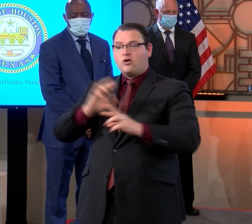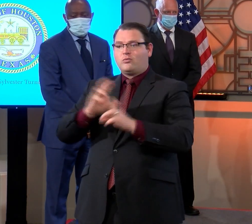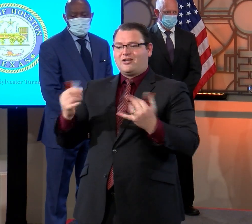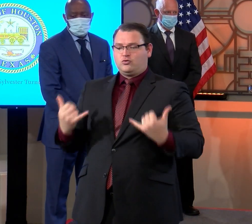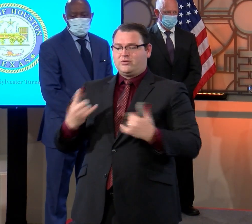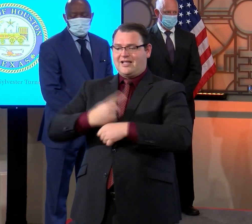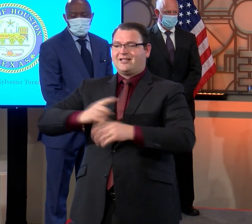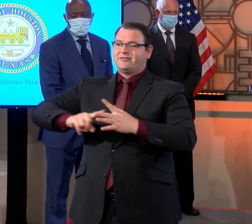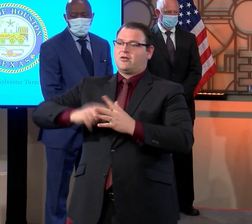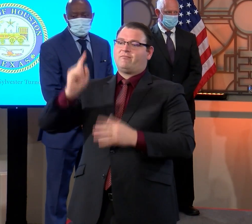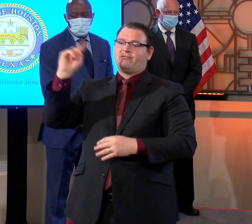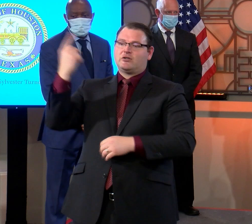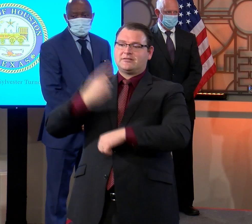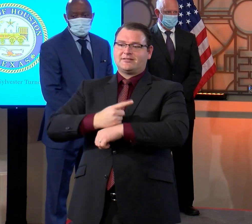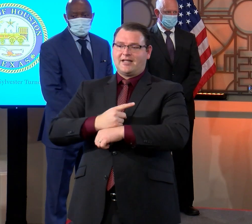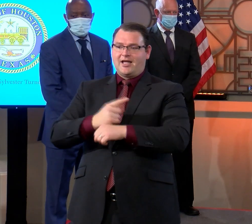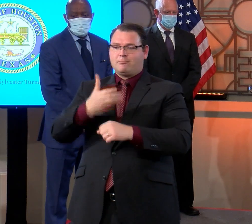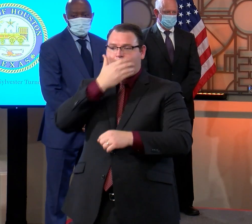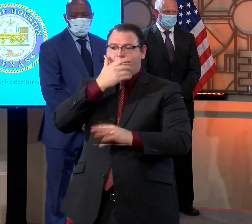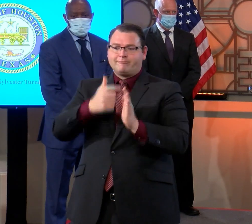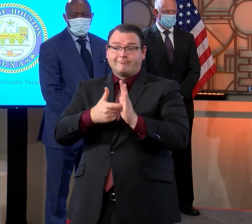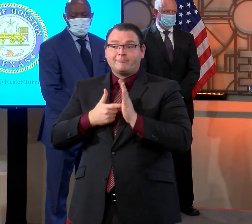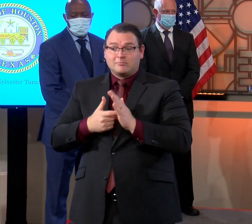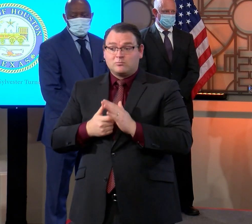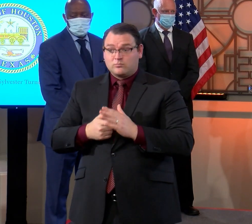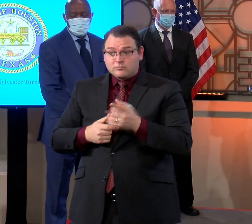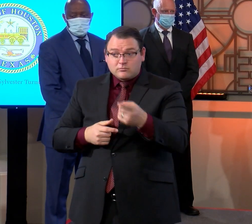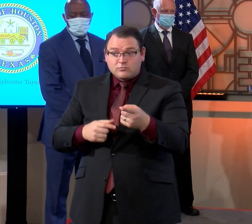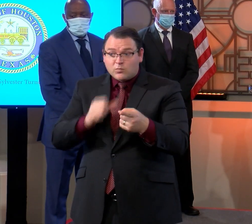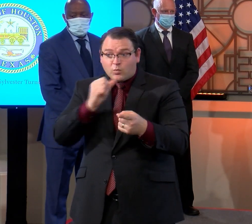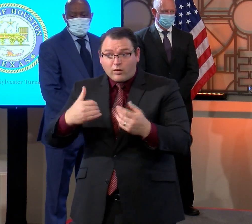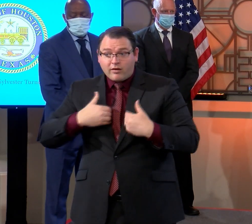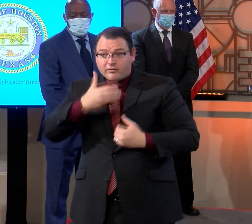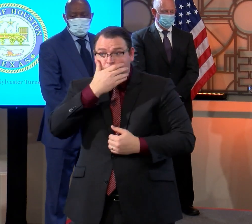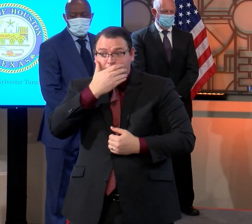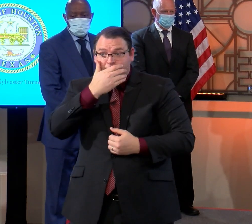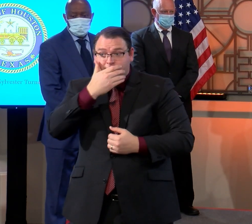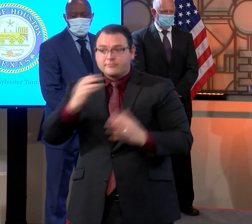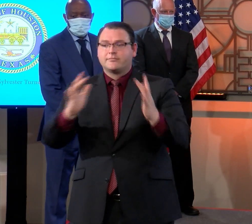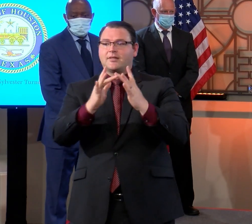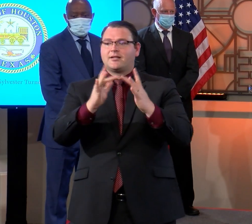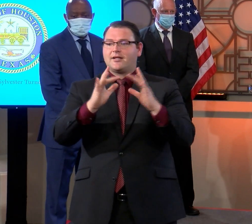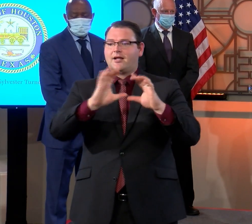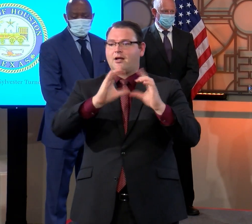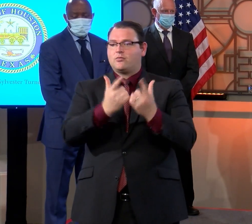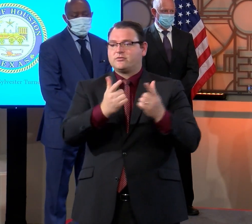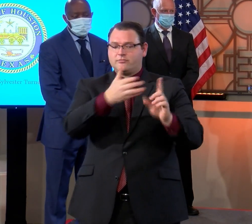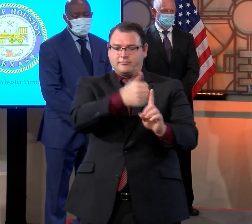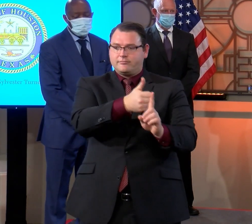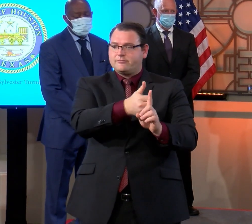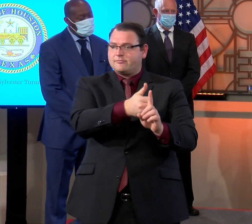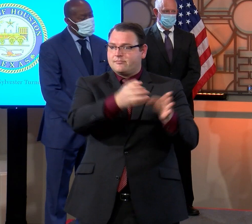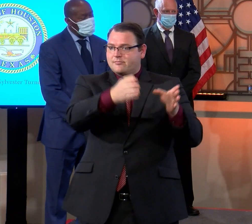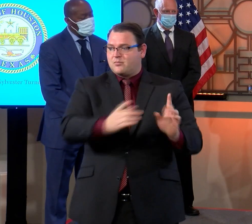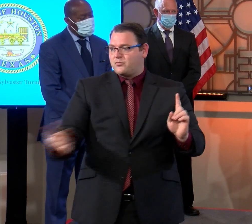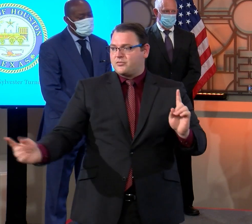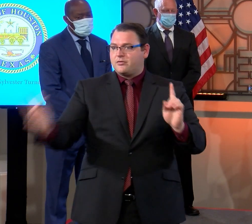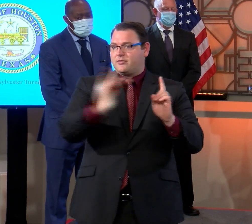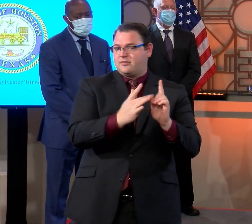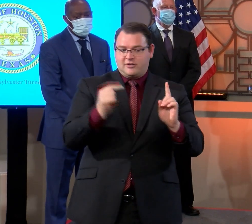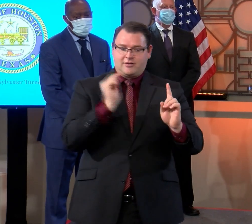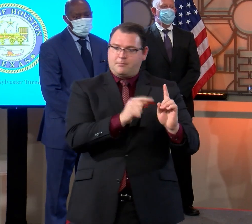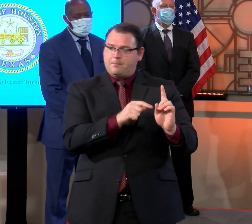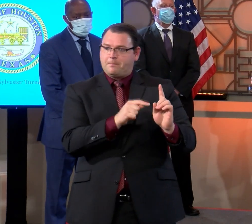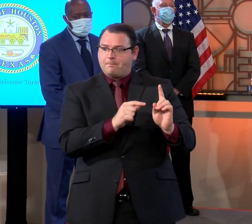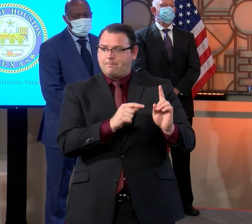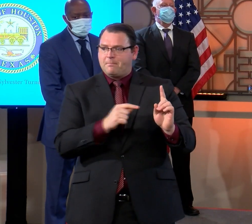member and make sure that you have the ability to receive a surgical mask because we do not want to issue citations. We want to educate